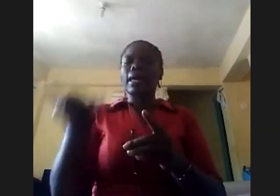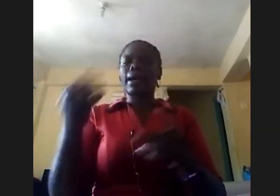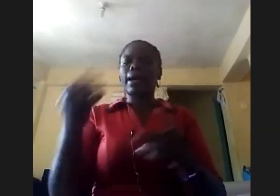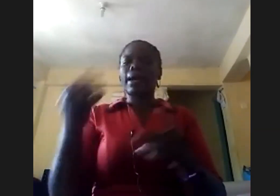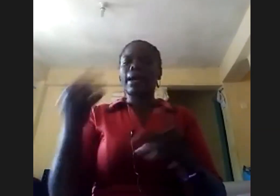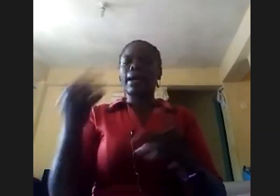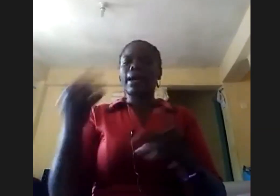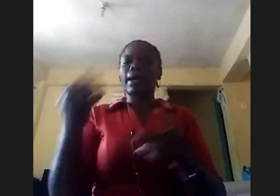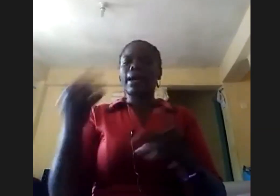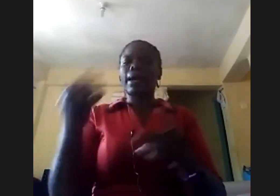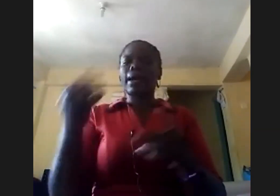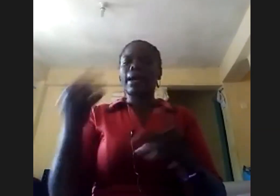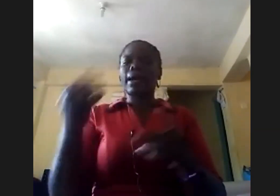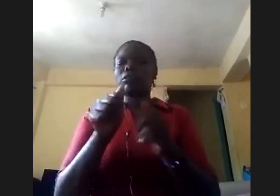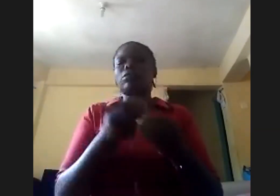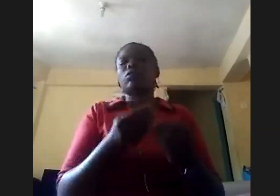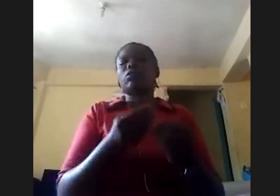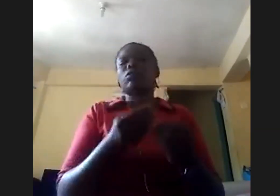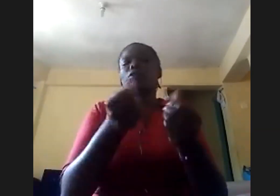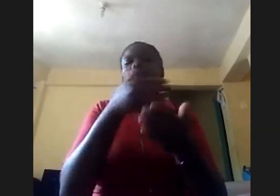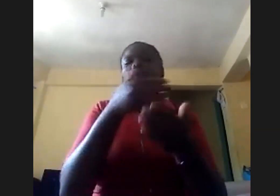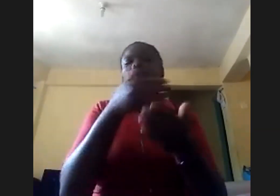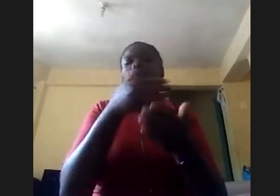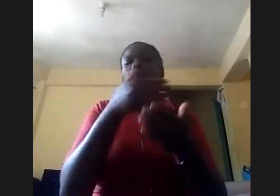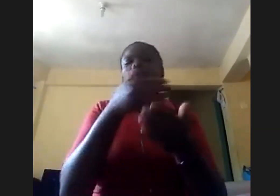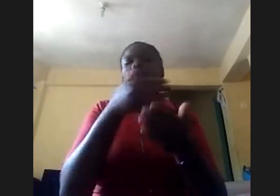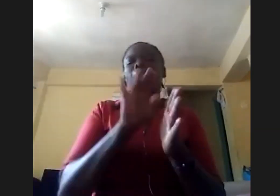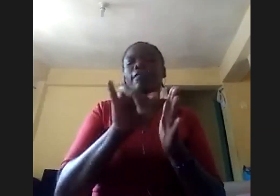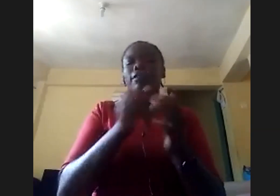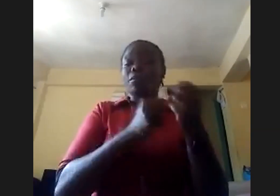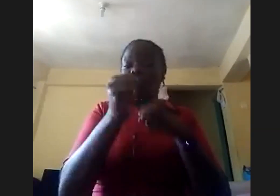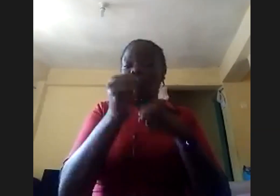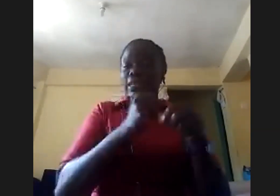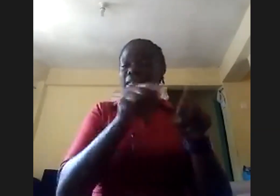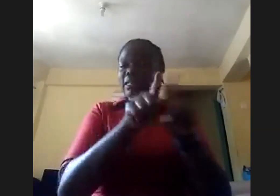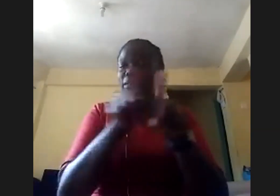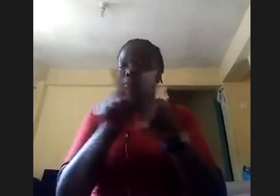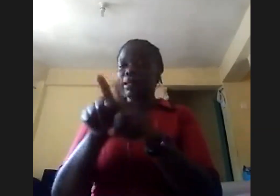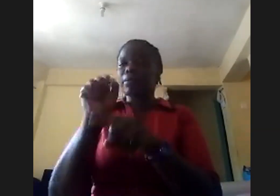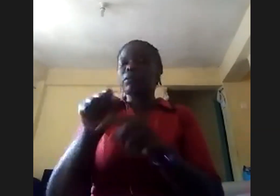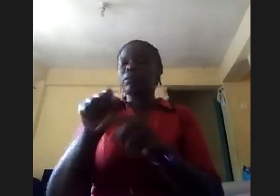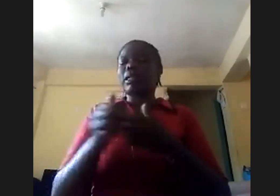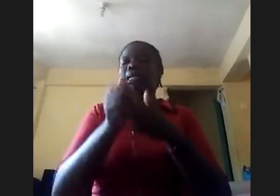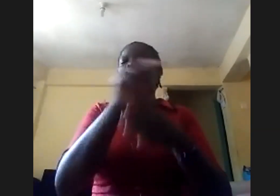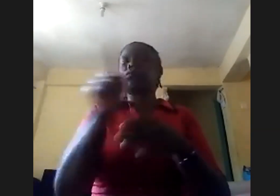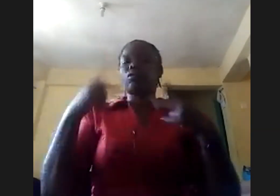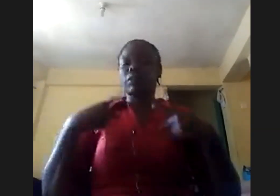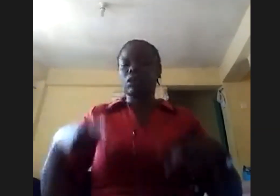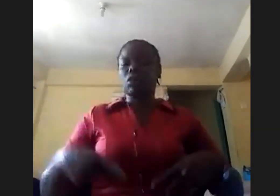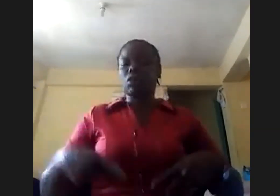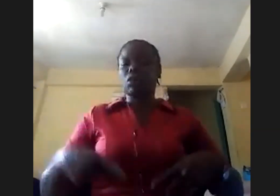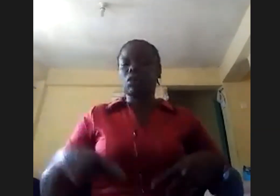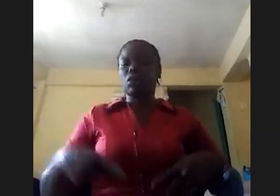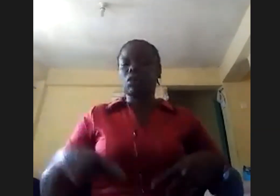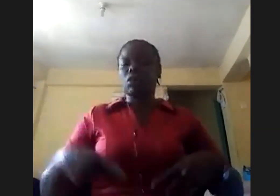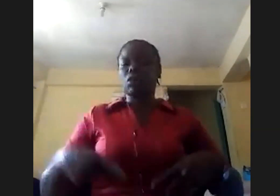probably would have been done in a better way. And then that fighting again will also lead you to physical effects. For example, someone